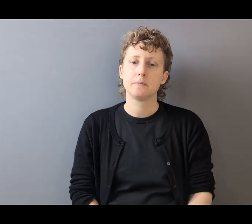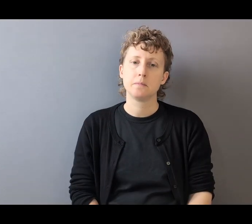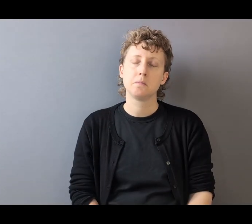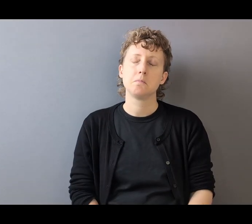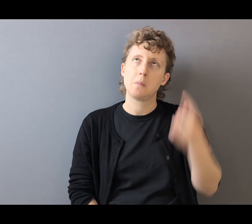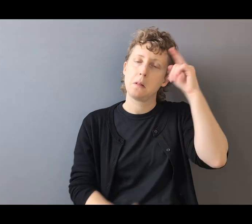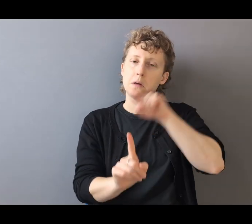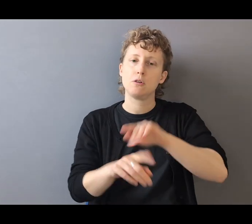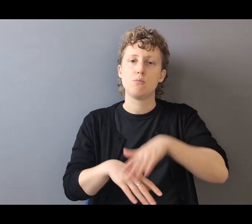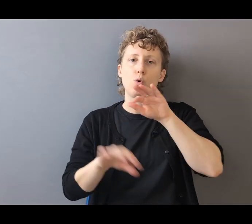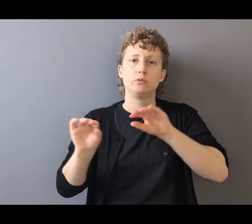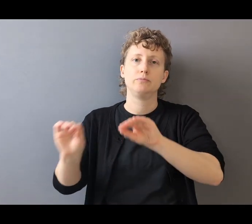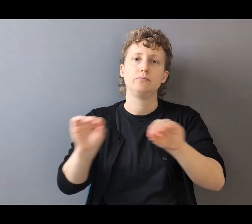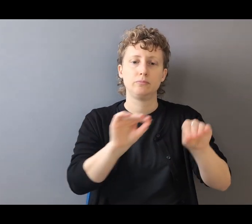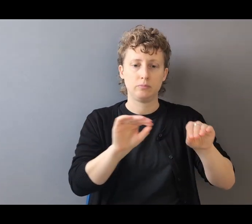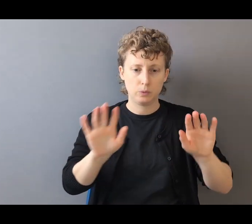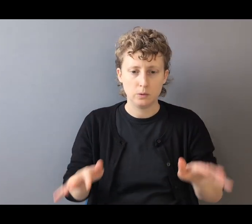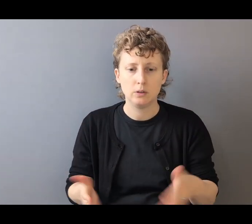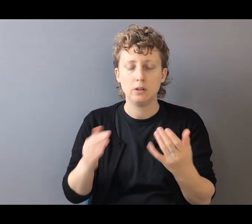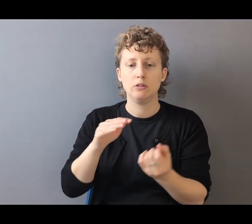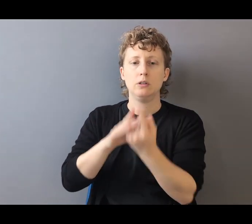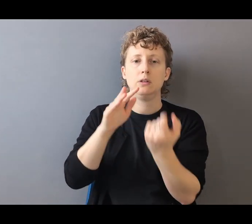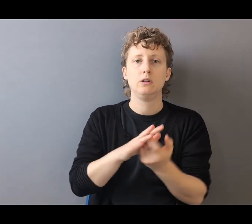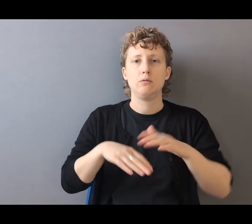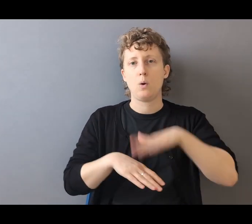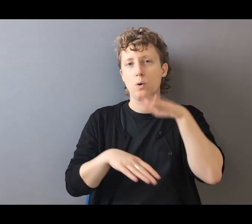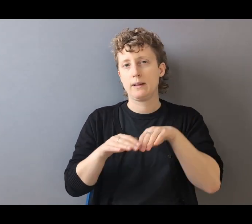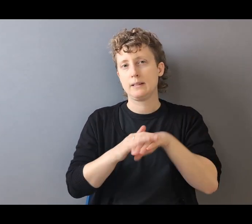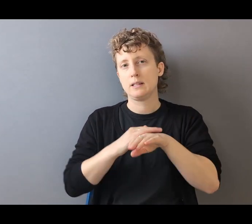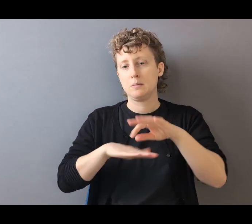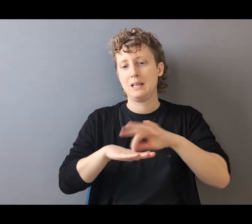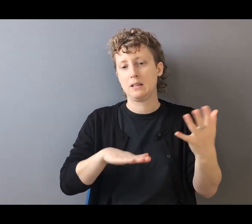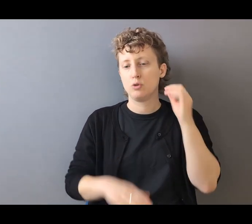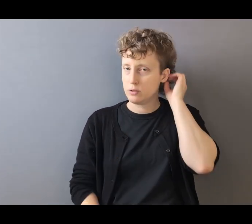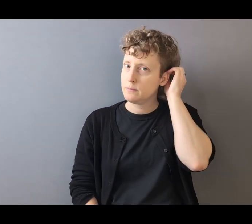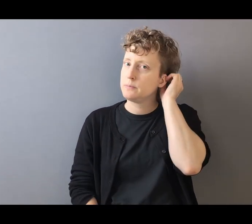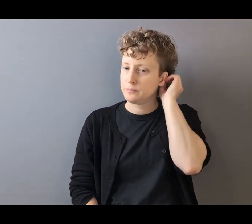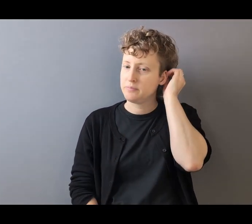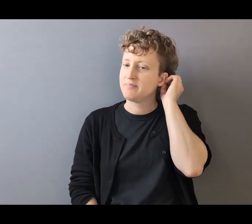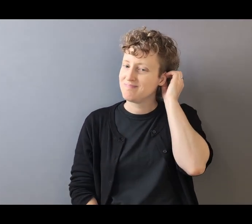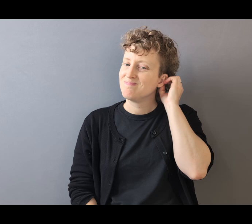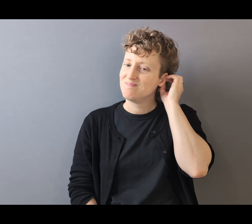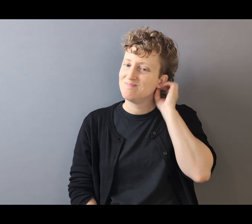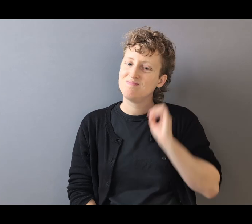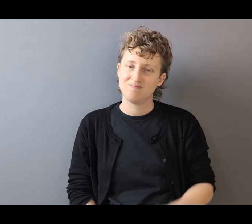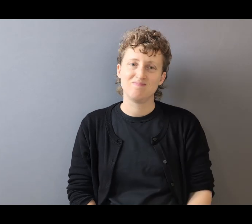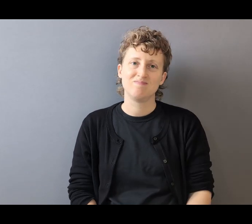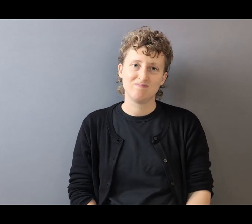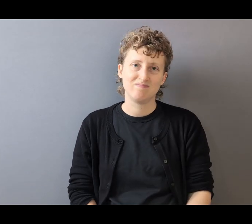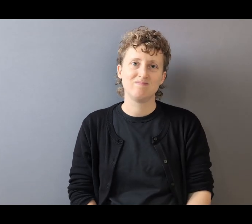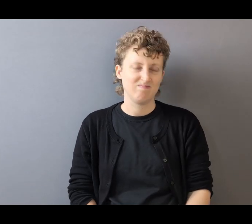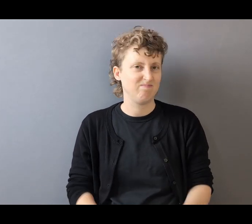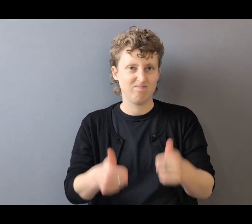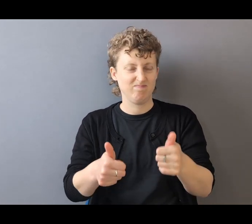more accessibility experts. I think it's an eternal churn of people, but definitely